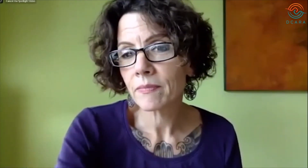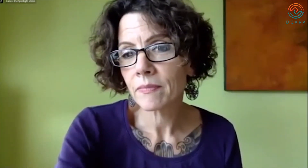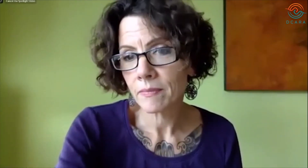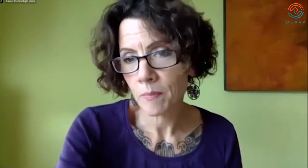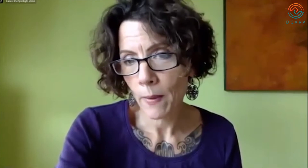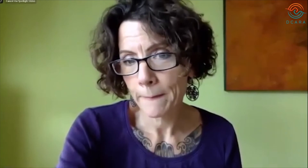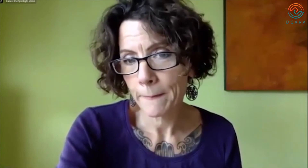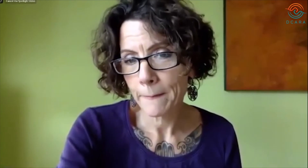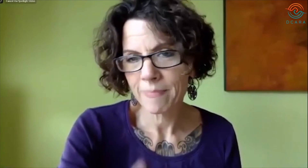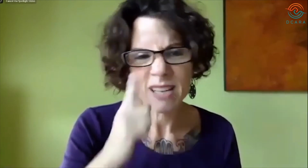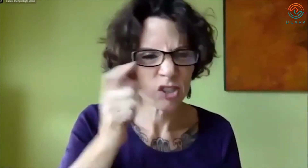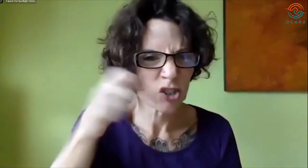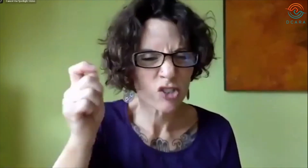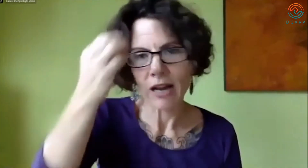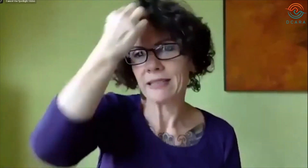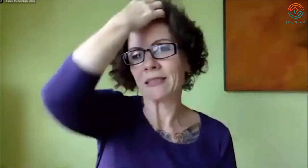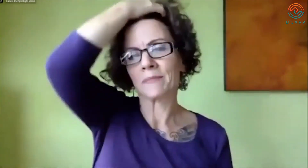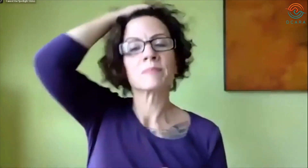responsibility and they support each other.